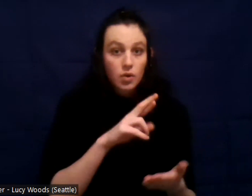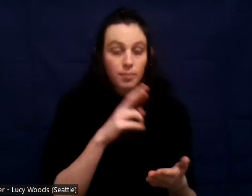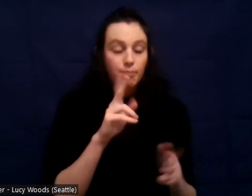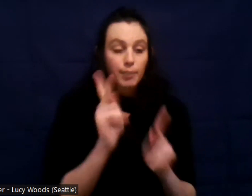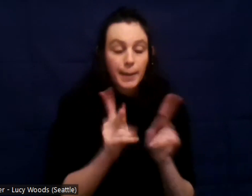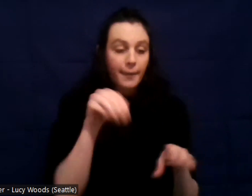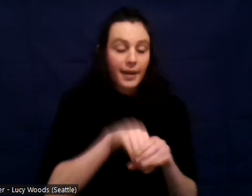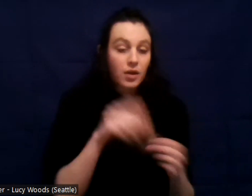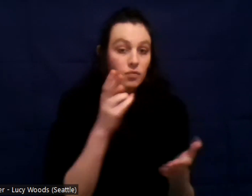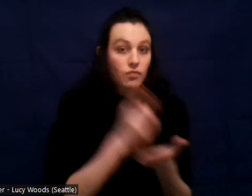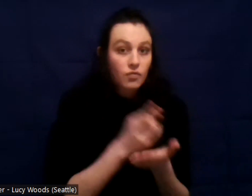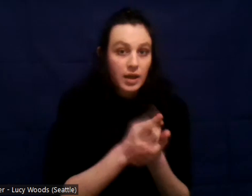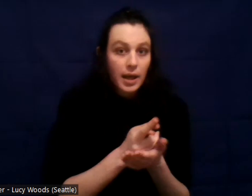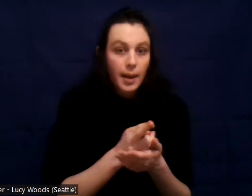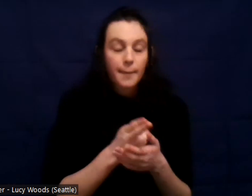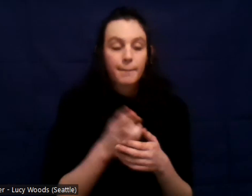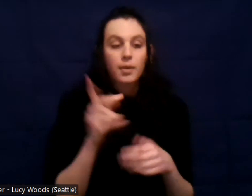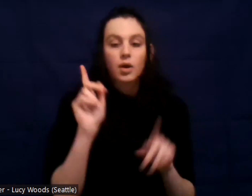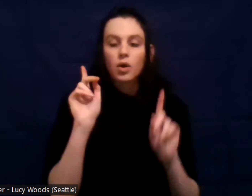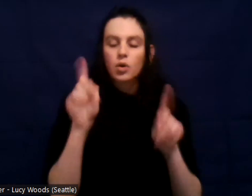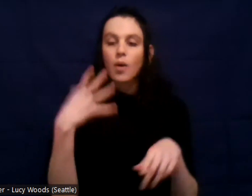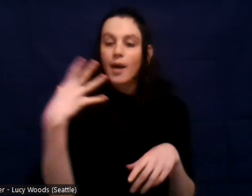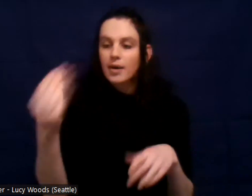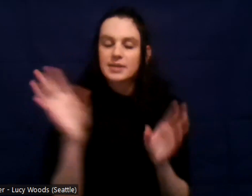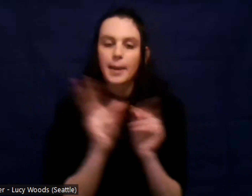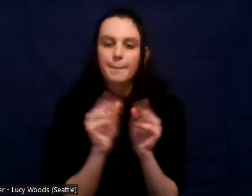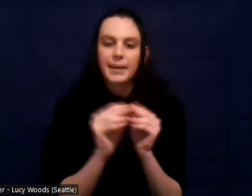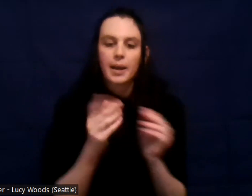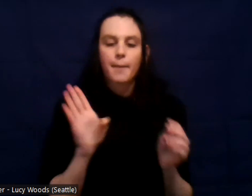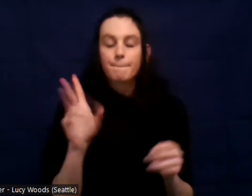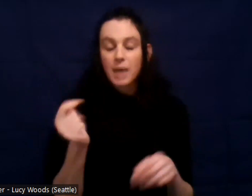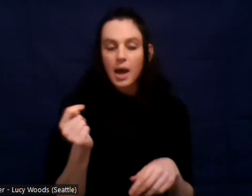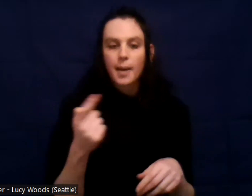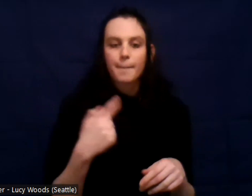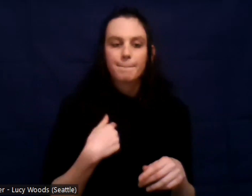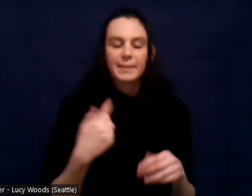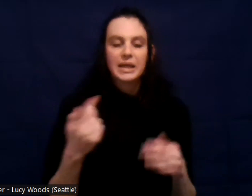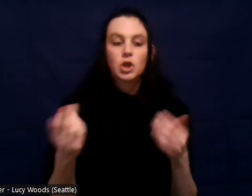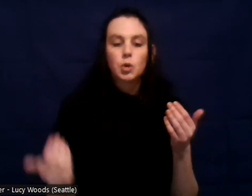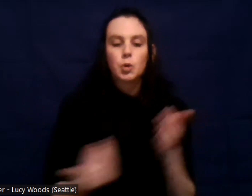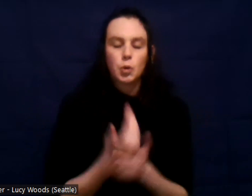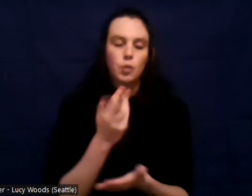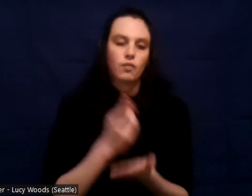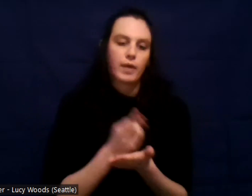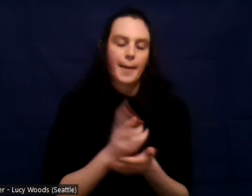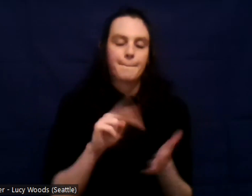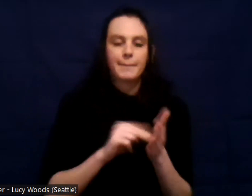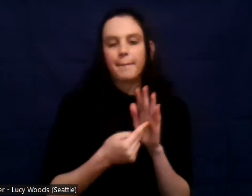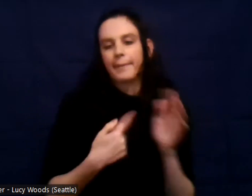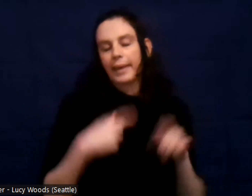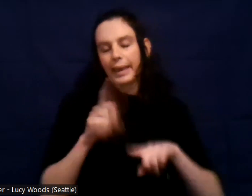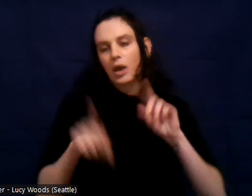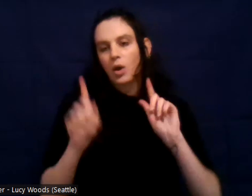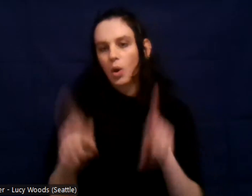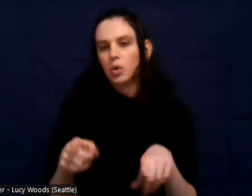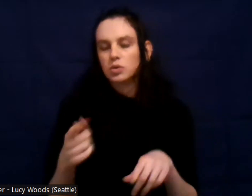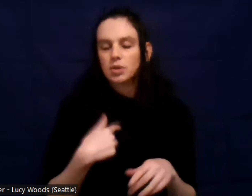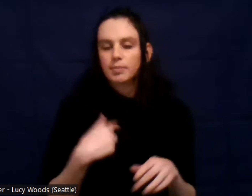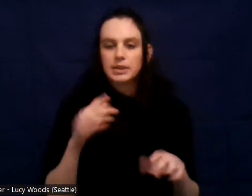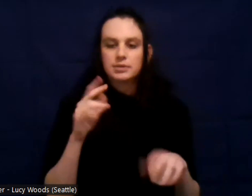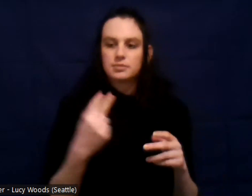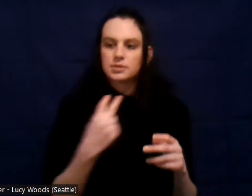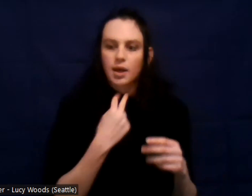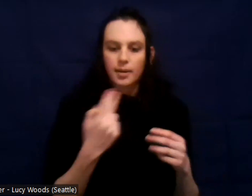but I had not been there long enough, so I didn't get to go yet, and I was the only one that had to stay behind. And then I was stuck with myself and my thoughts